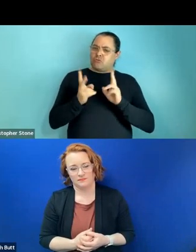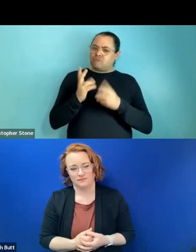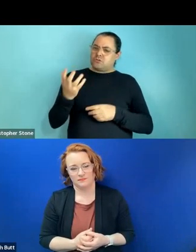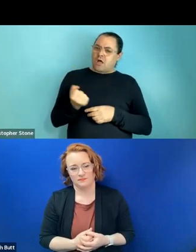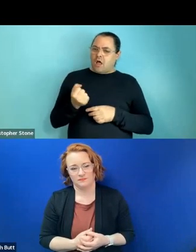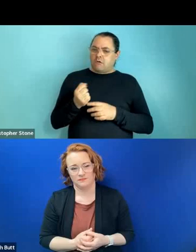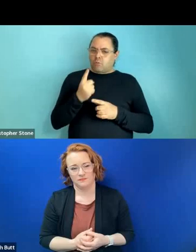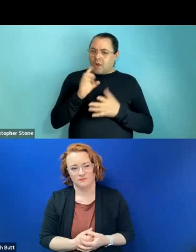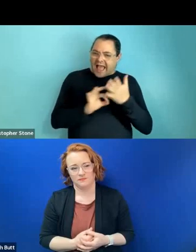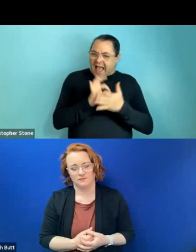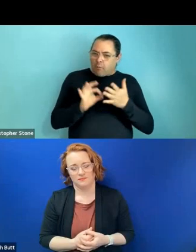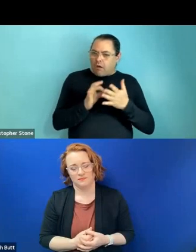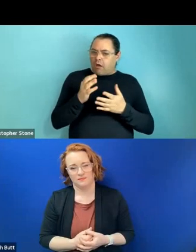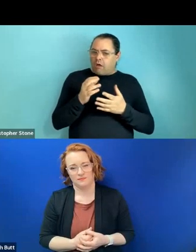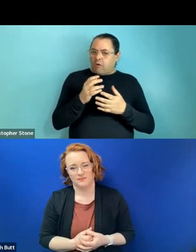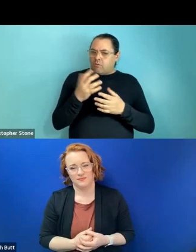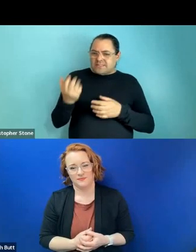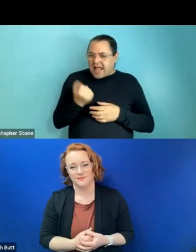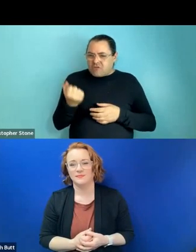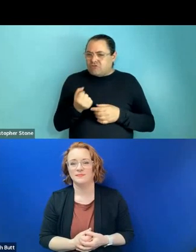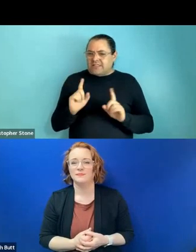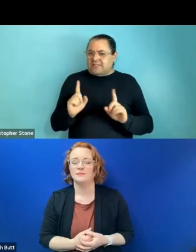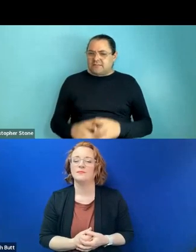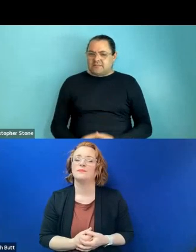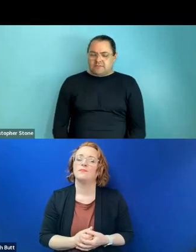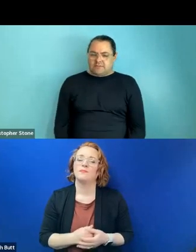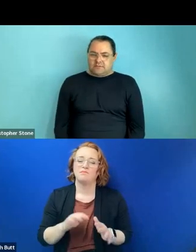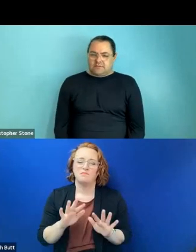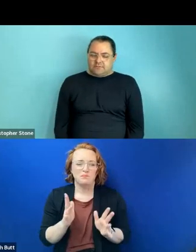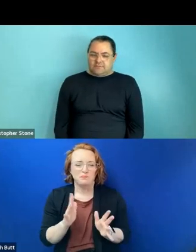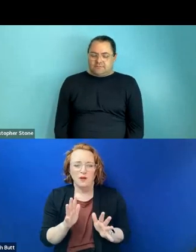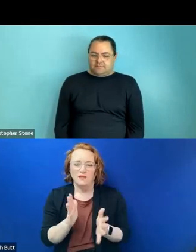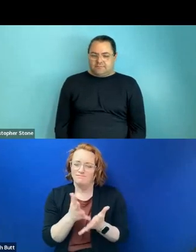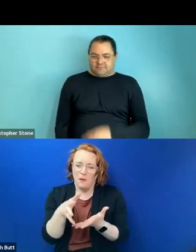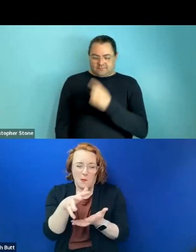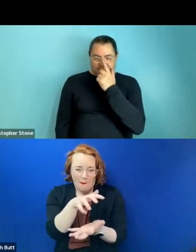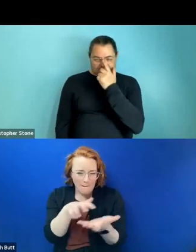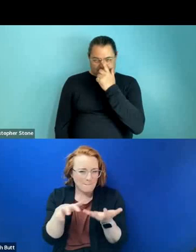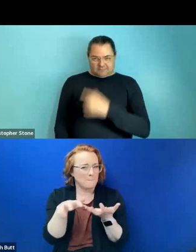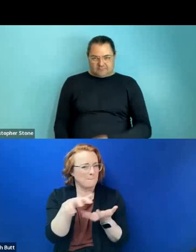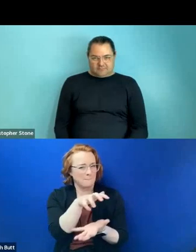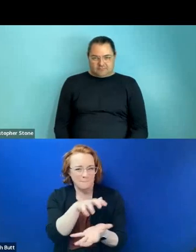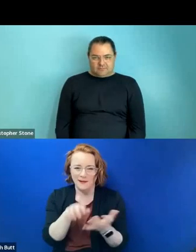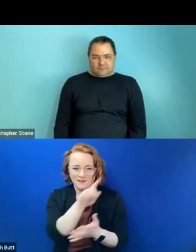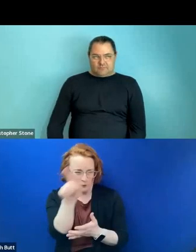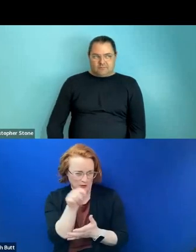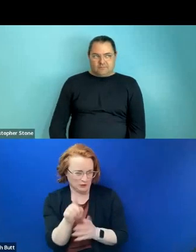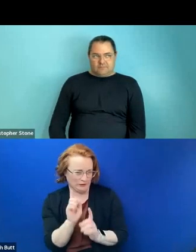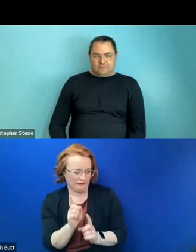work on an hourly rate? Is it salary? It's a very, very complicated question, and I can't give